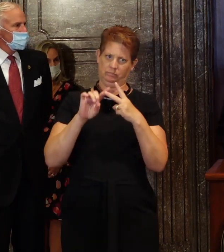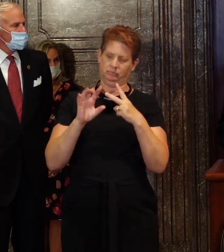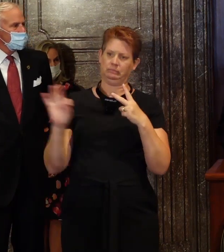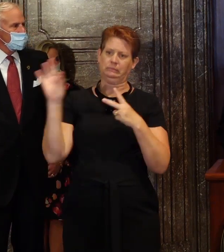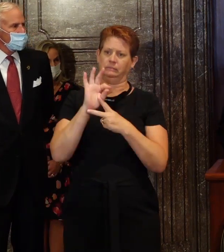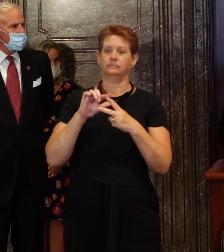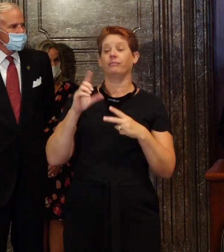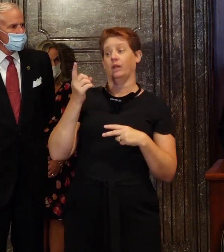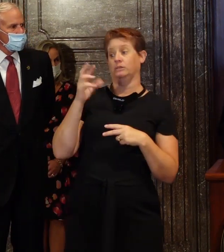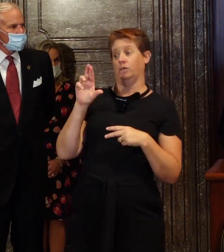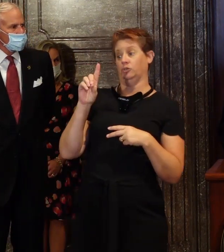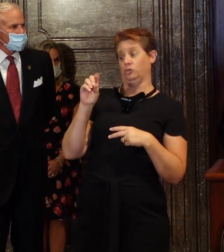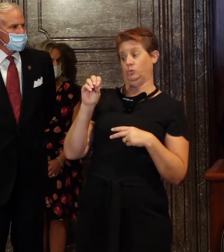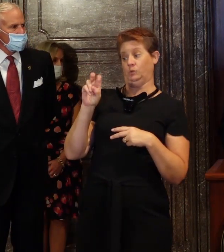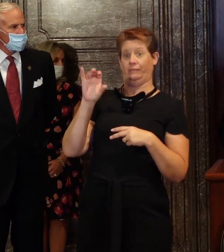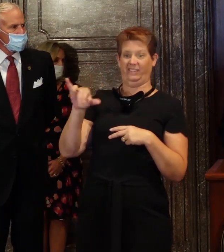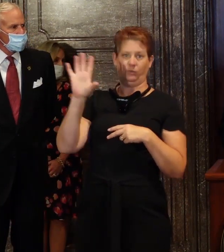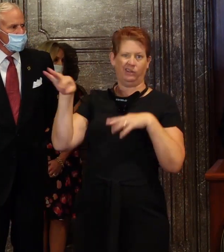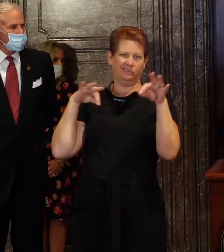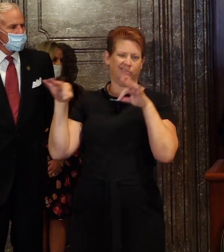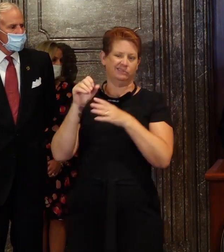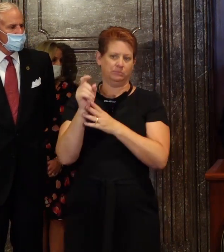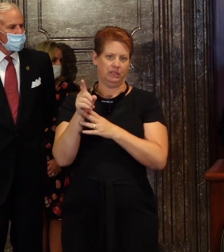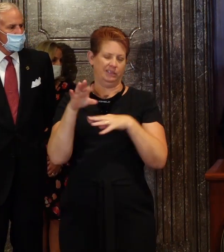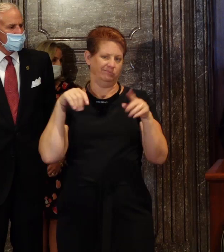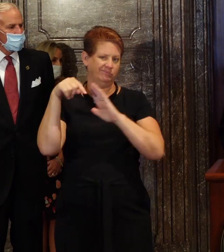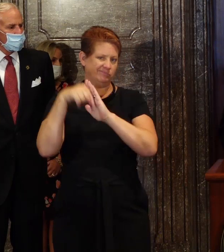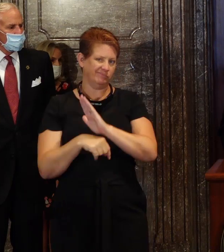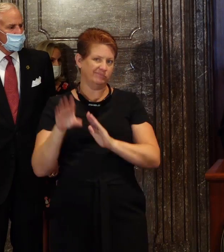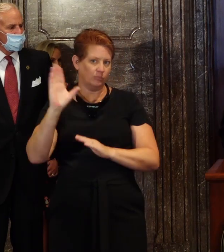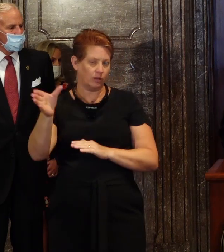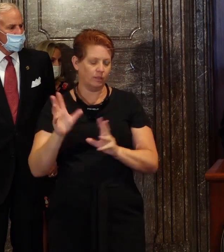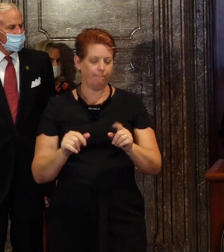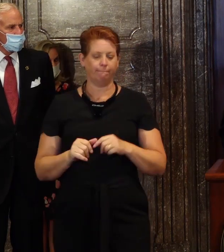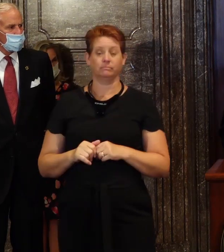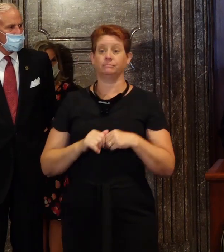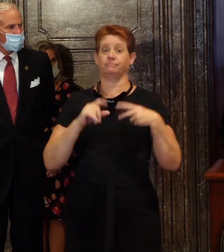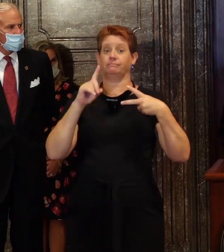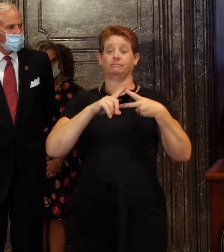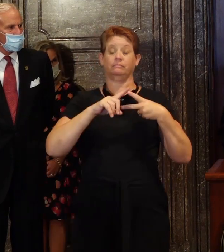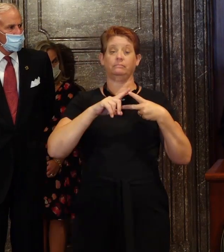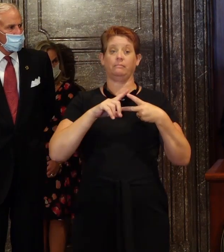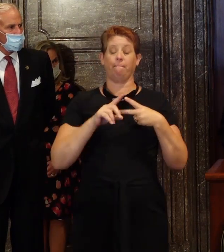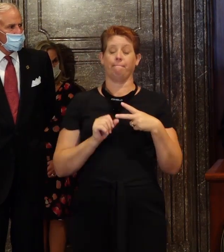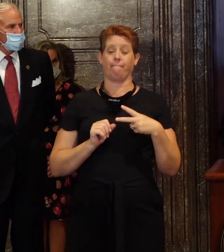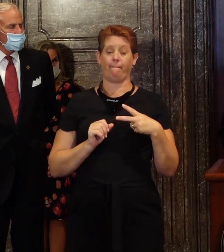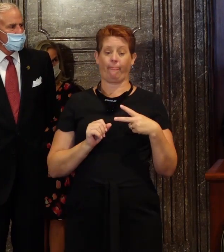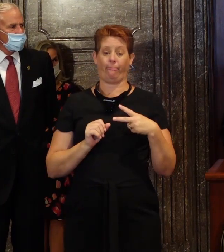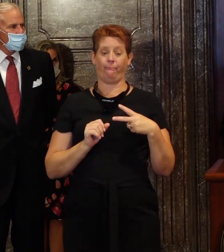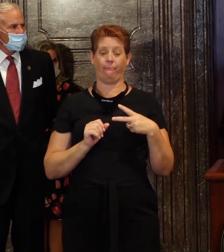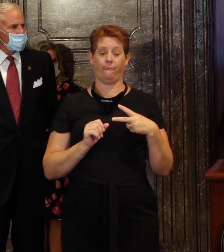which Dr. Duvey will discuss in more detail in a moment. First is that protecting the health